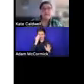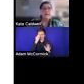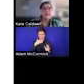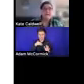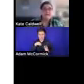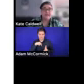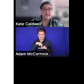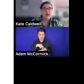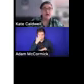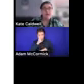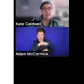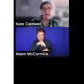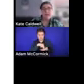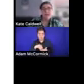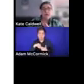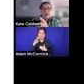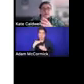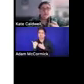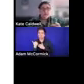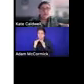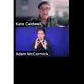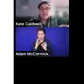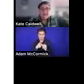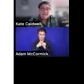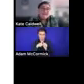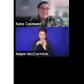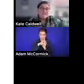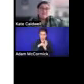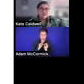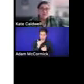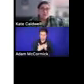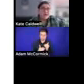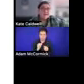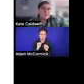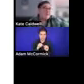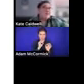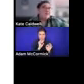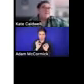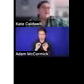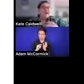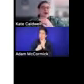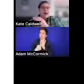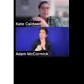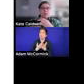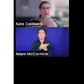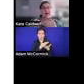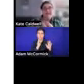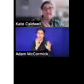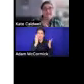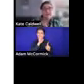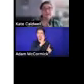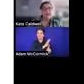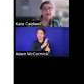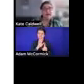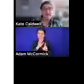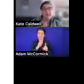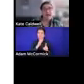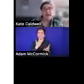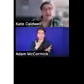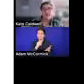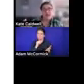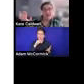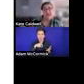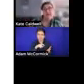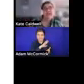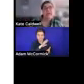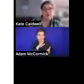lived experiences of the people whose unmet needs we're trying to meet, without necessarily allowing for